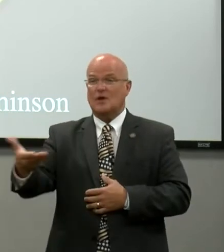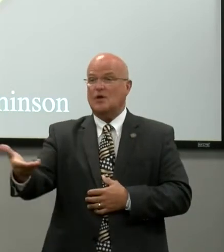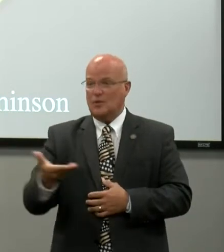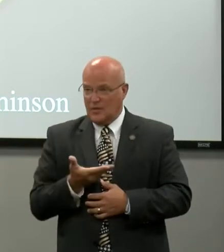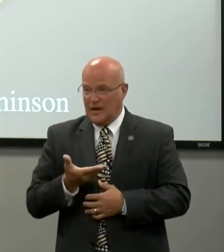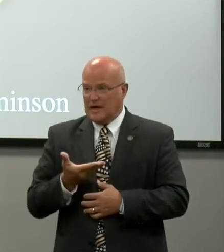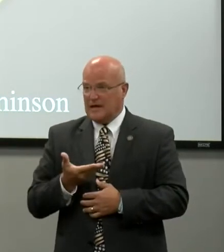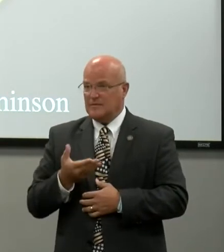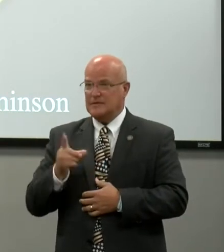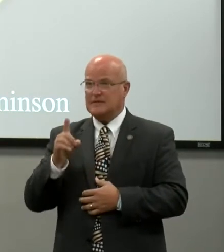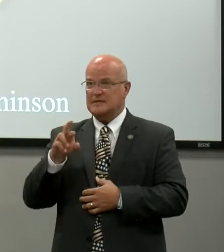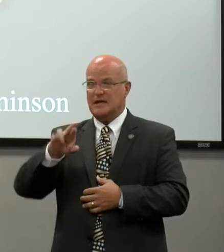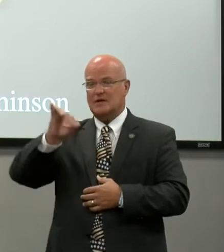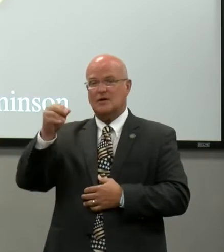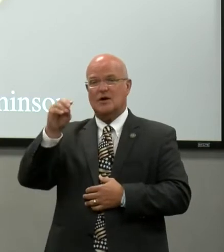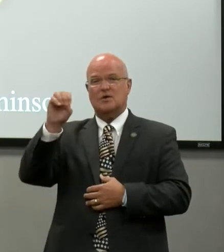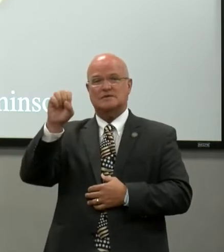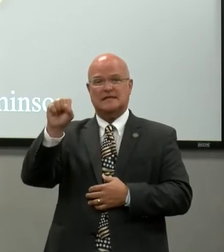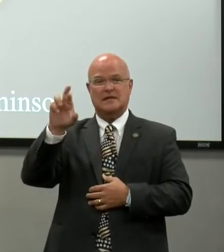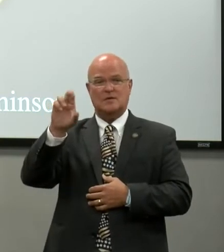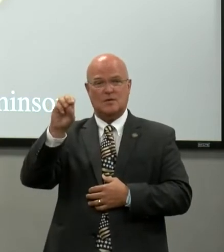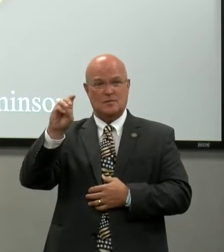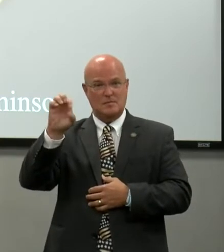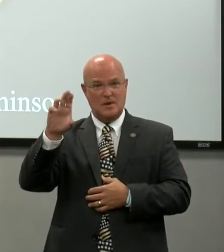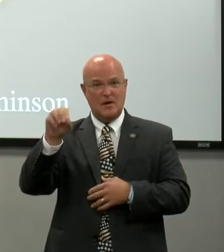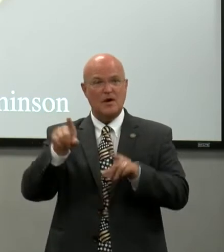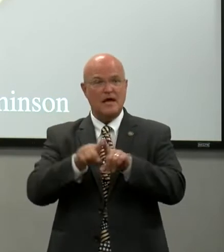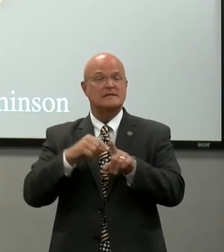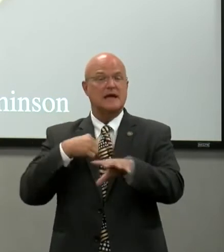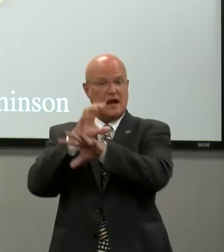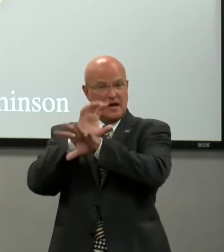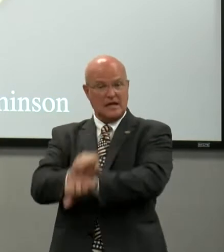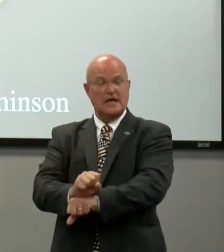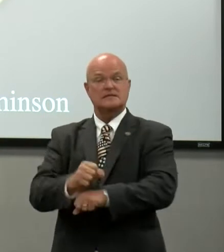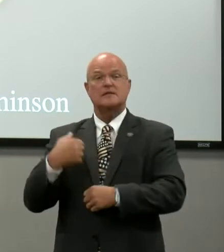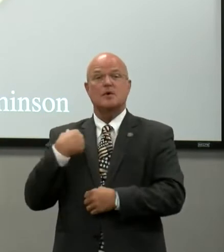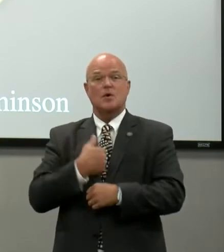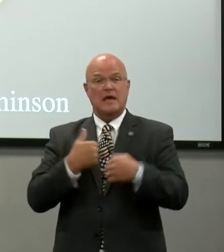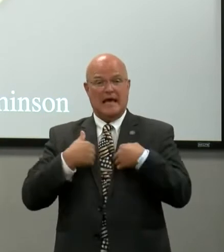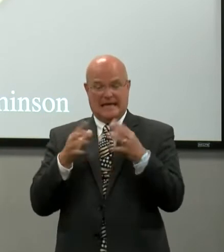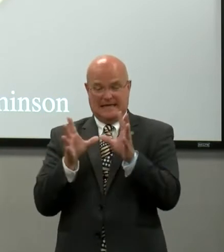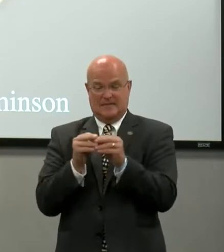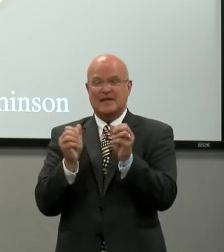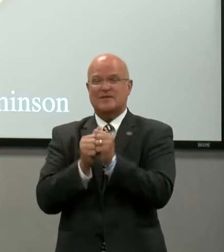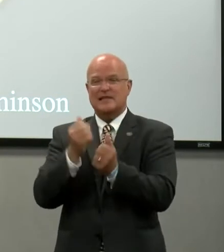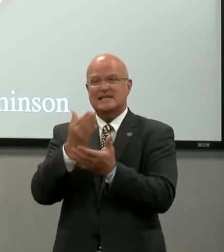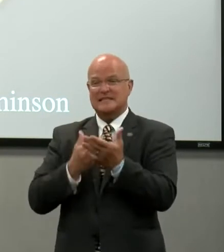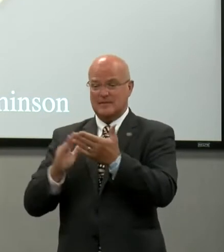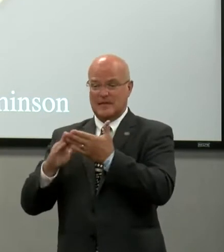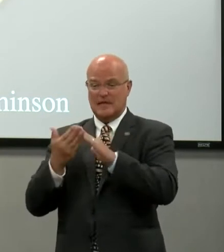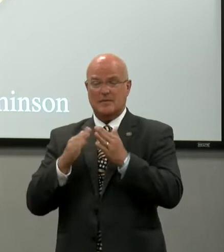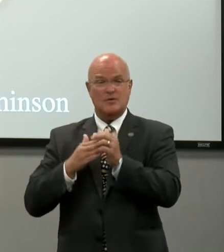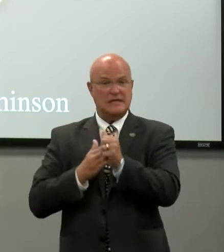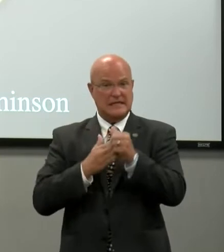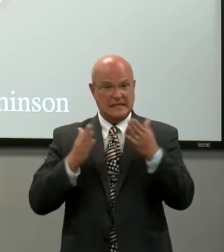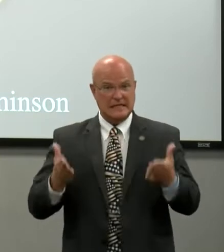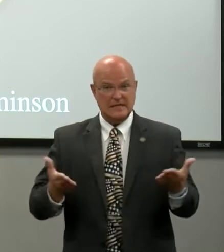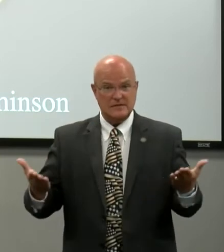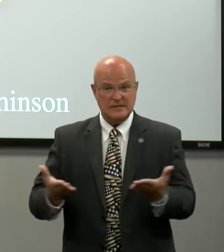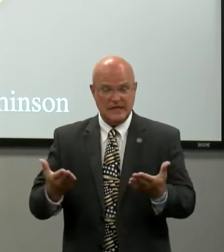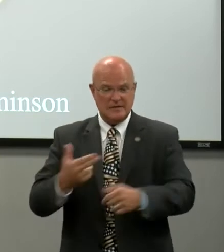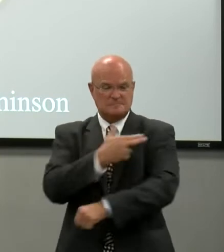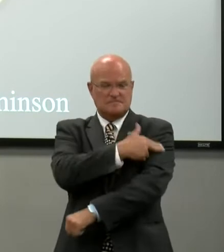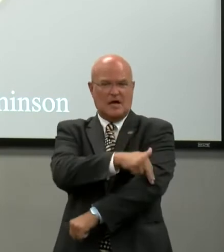Welcome to Dr. Jose Romero. As is our custom, we had a meeting with some of the community leaders,